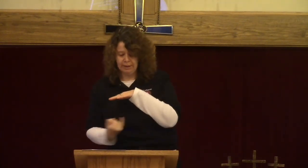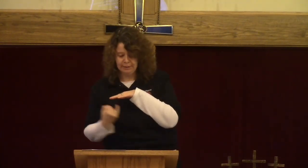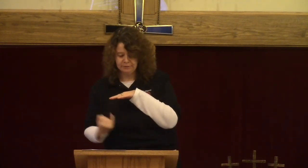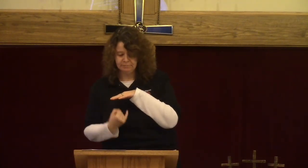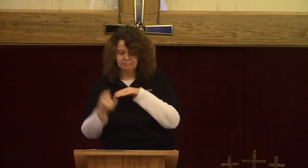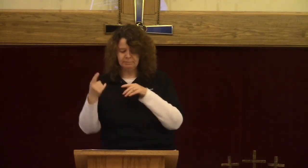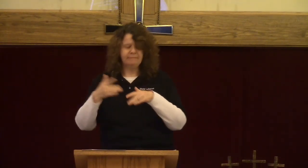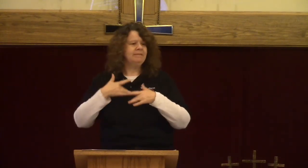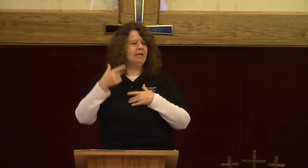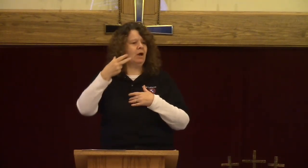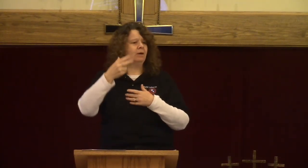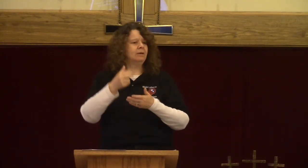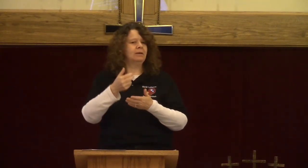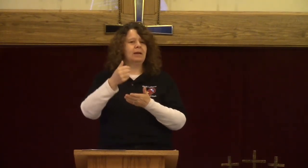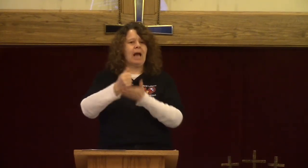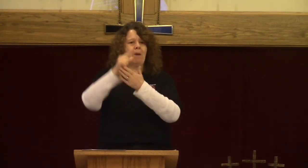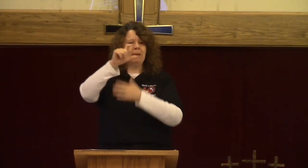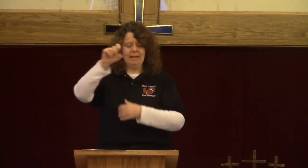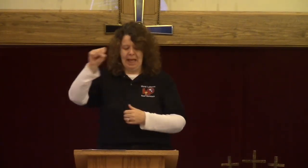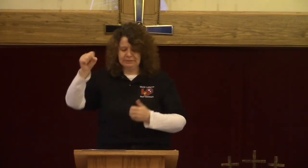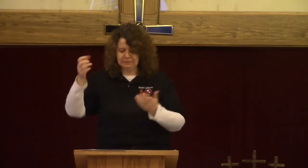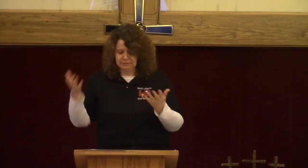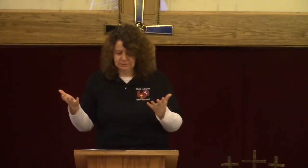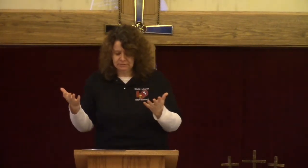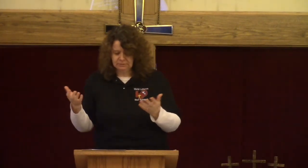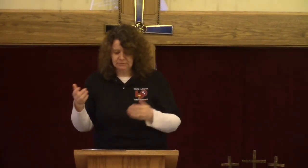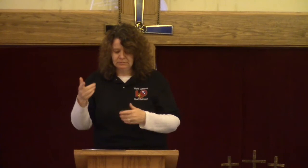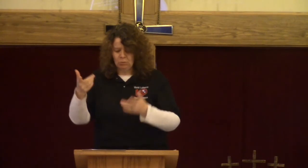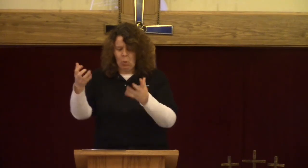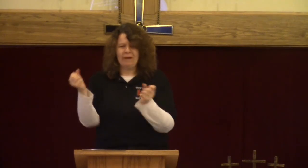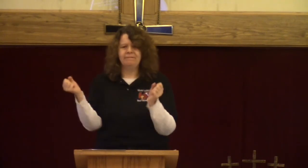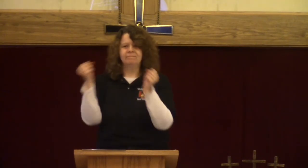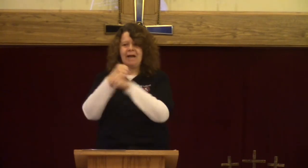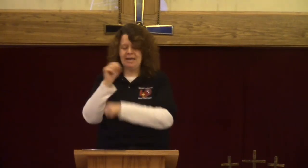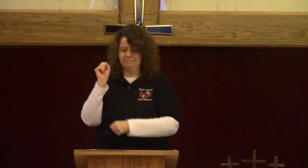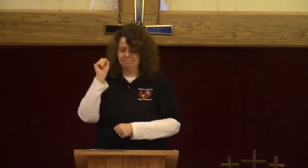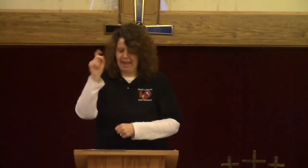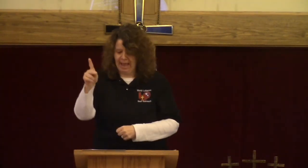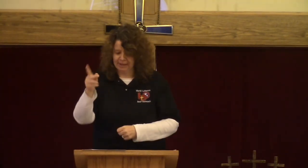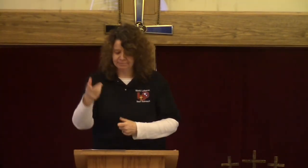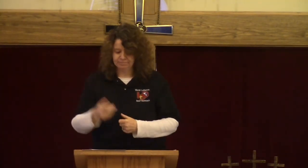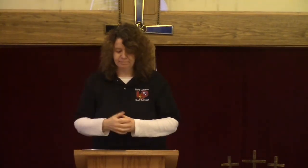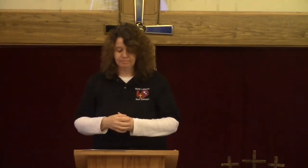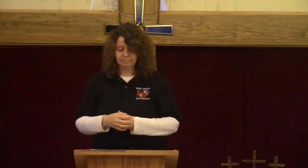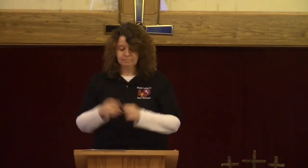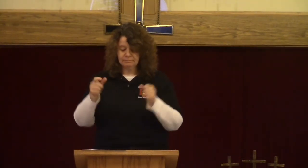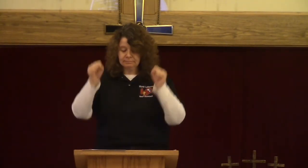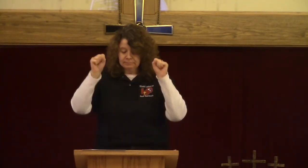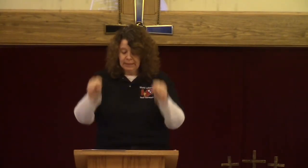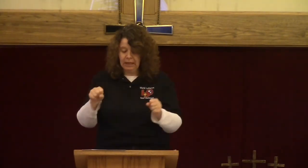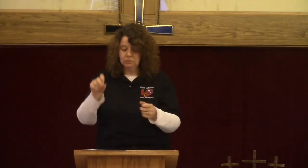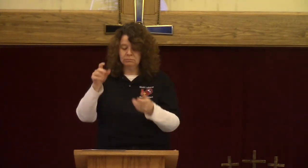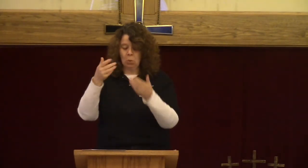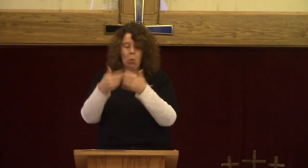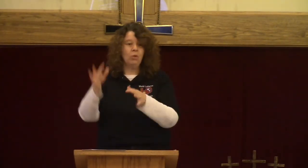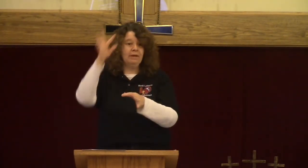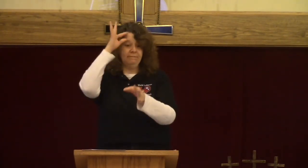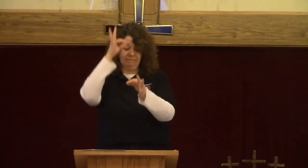in isolation. They often feel helpless, and they want to fight back. Now, often can happen